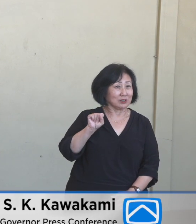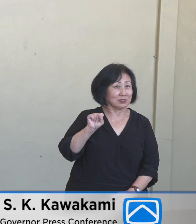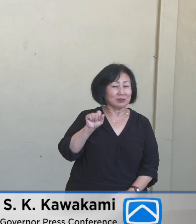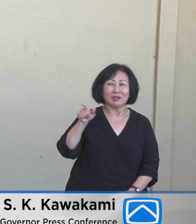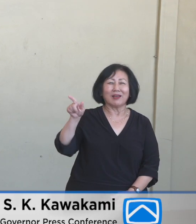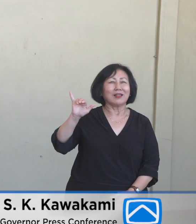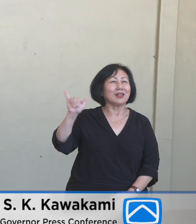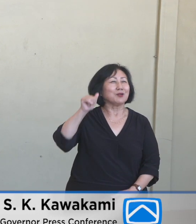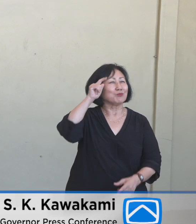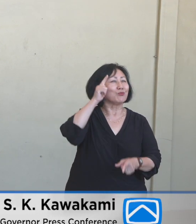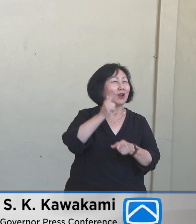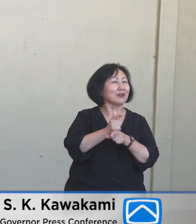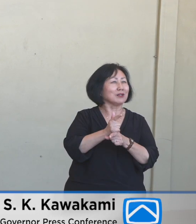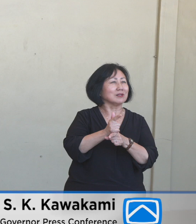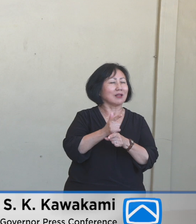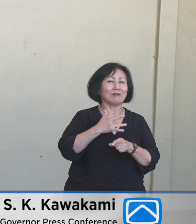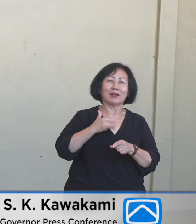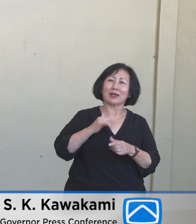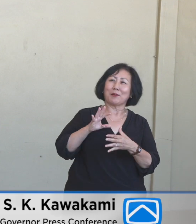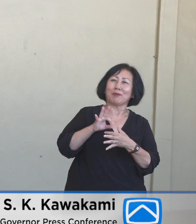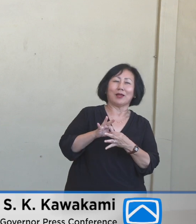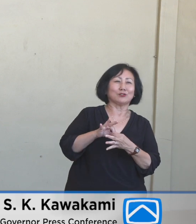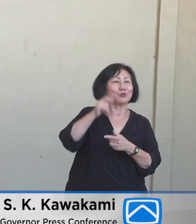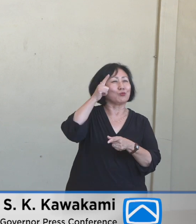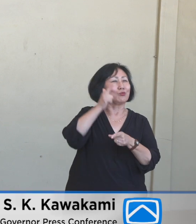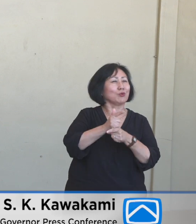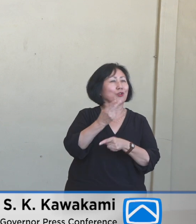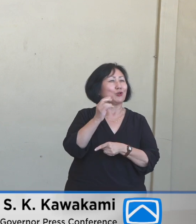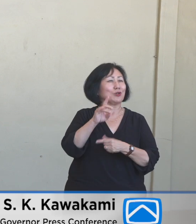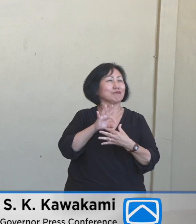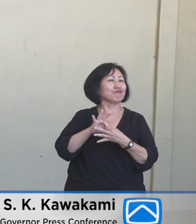sort of like brothers, like I belong to a brotherhood, and